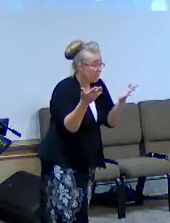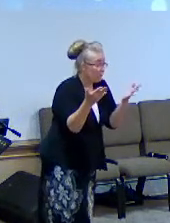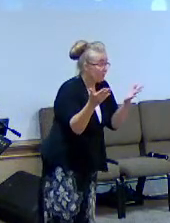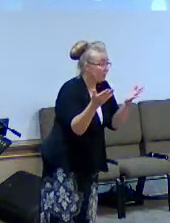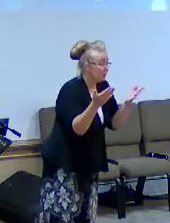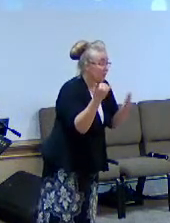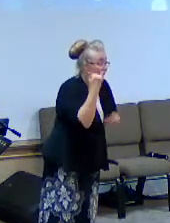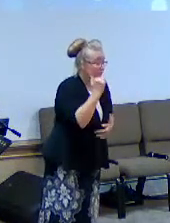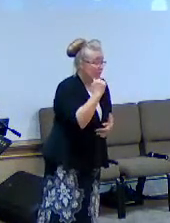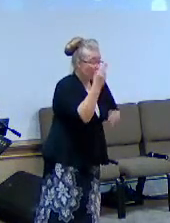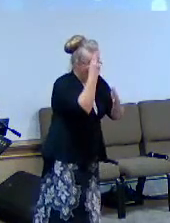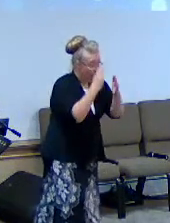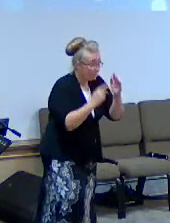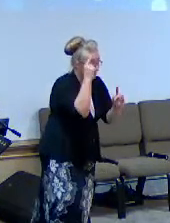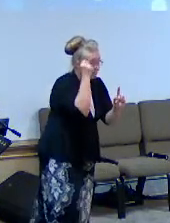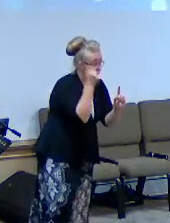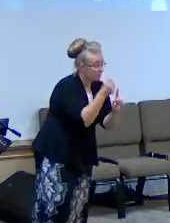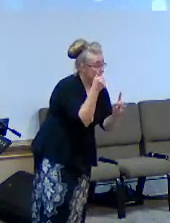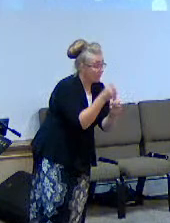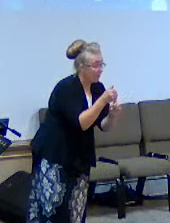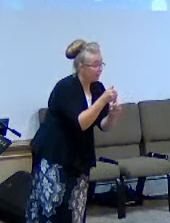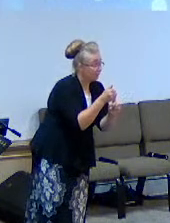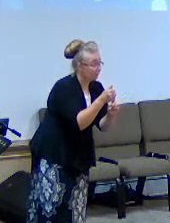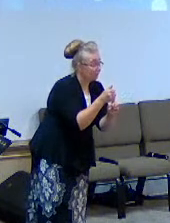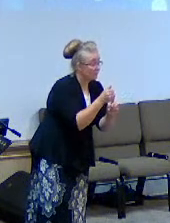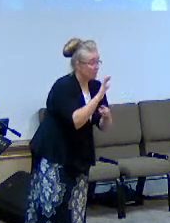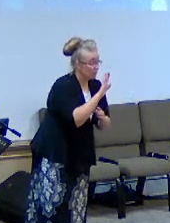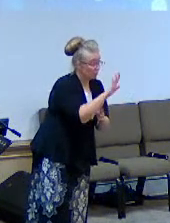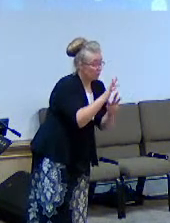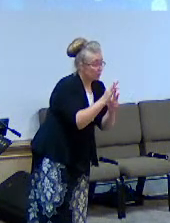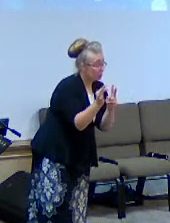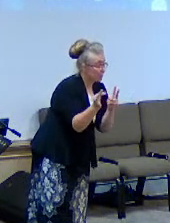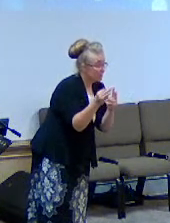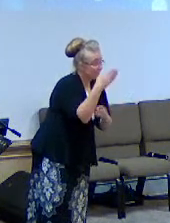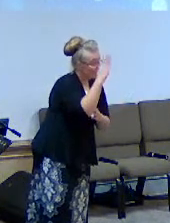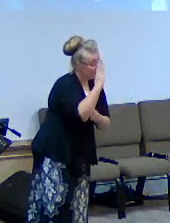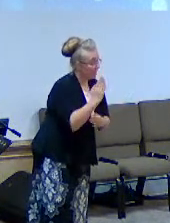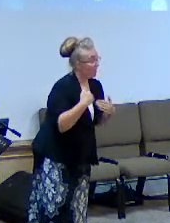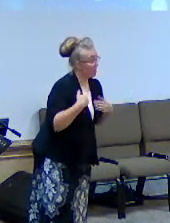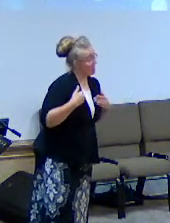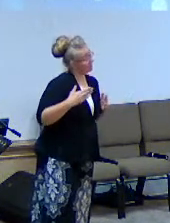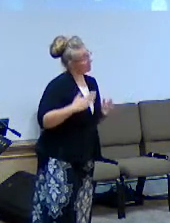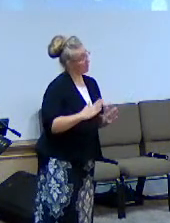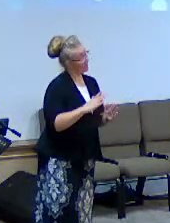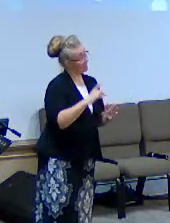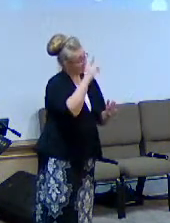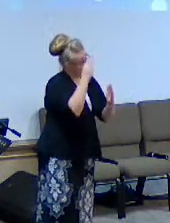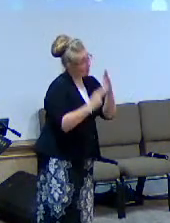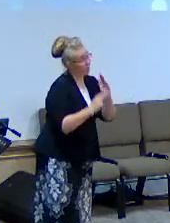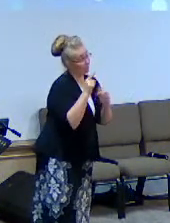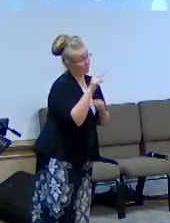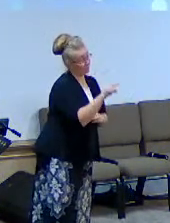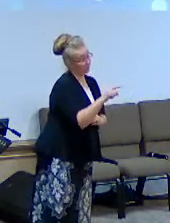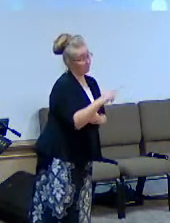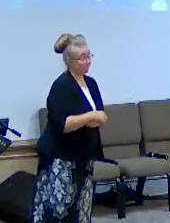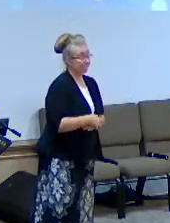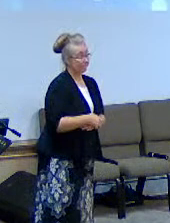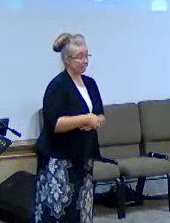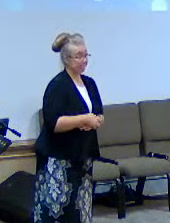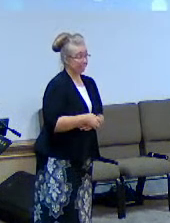that if you don't humble yourself by your own choice, God has His own ways to humble yourself.